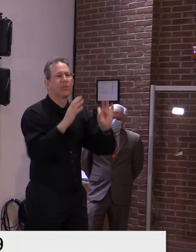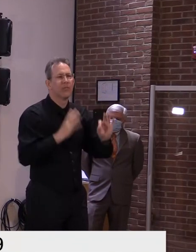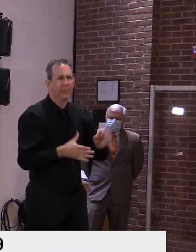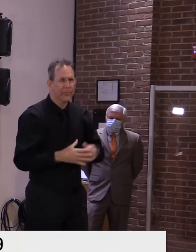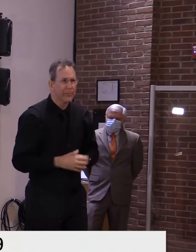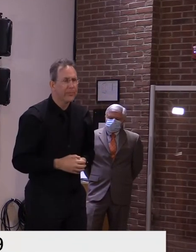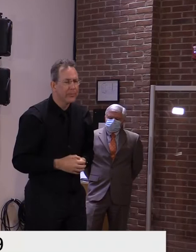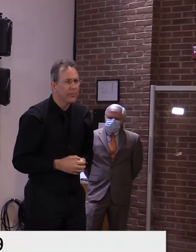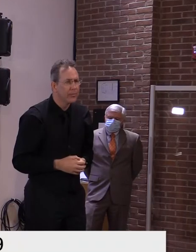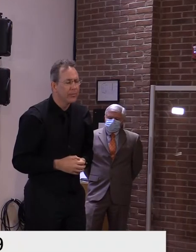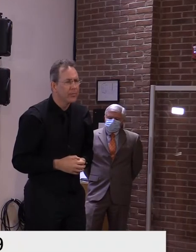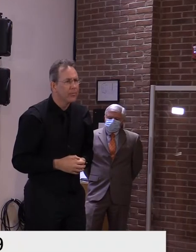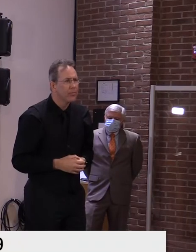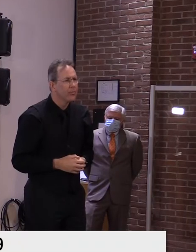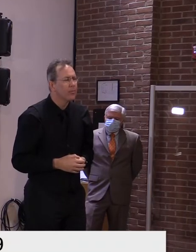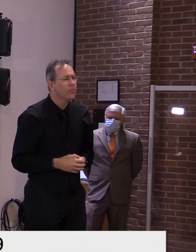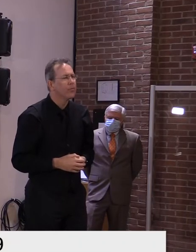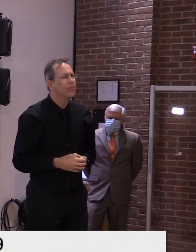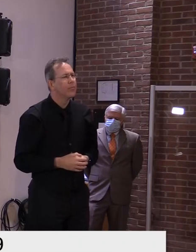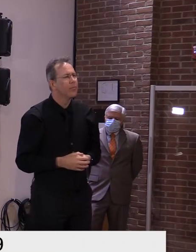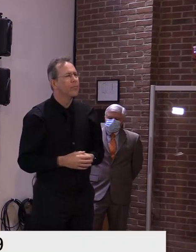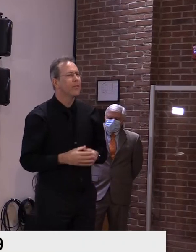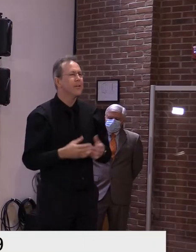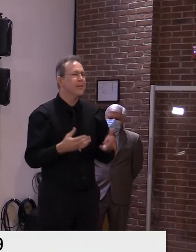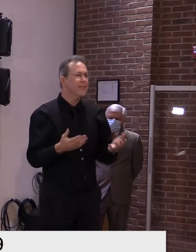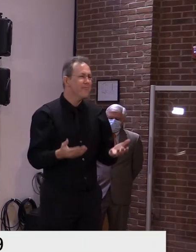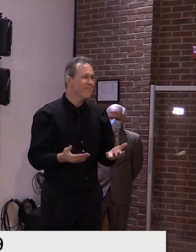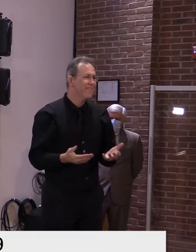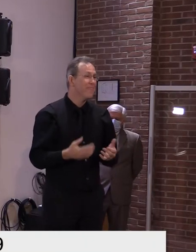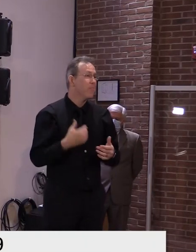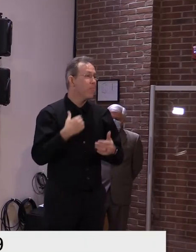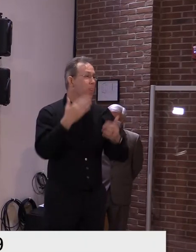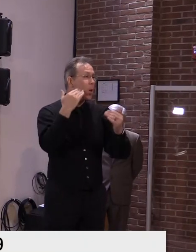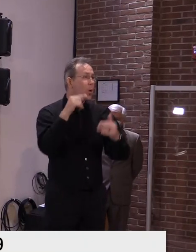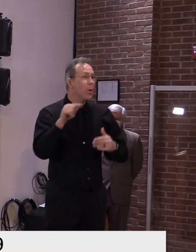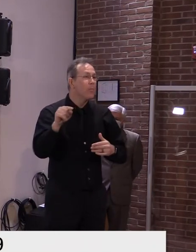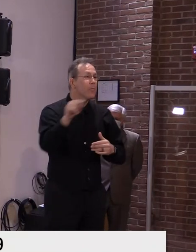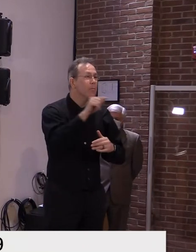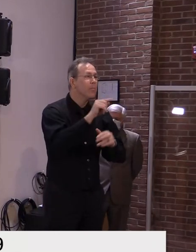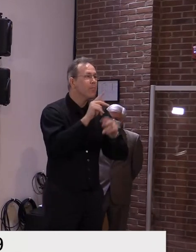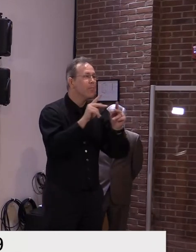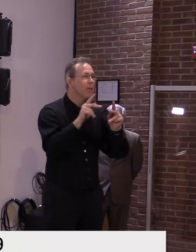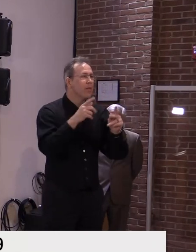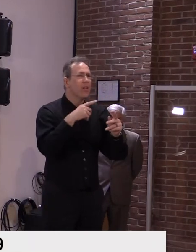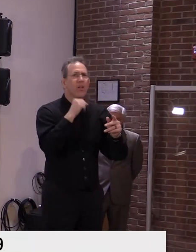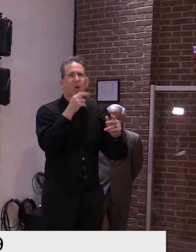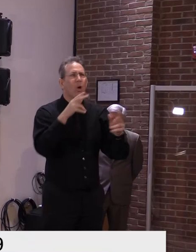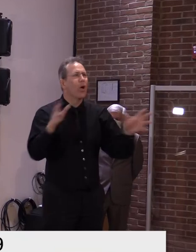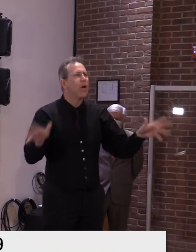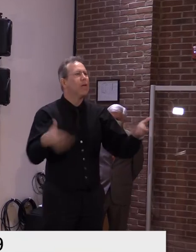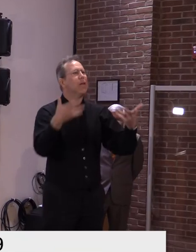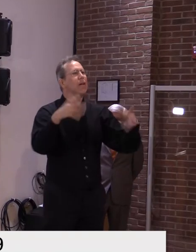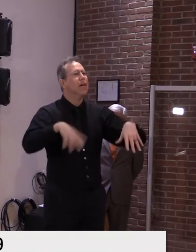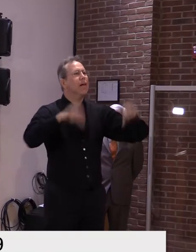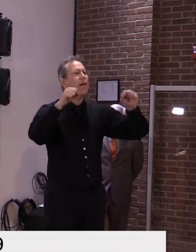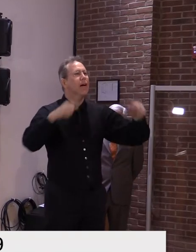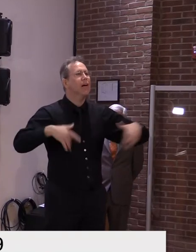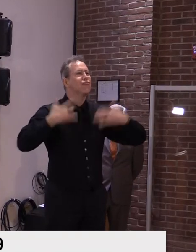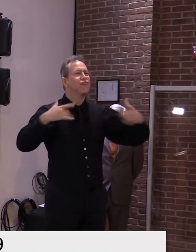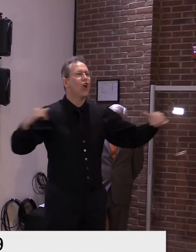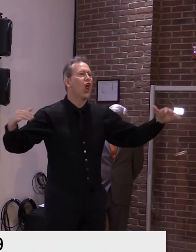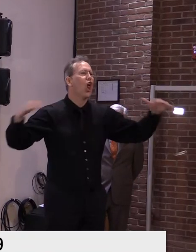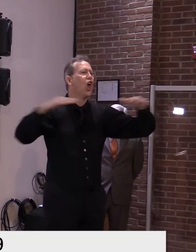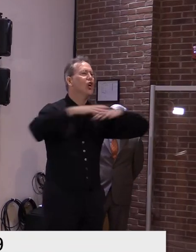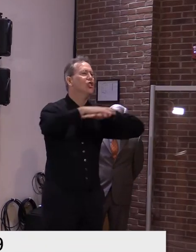I would hope that people could avoid any of the larger kinds of gatherings till we truly are in the kind of weather where